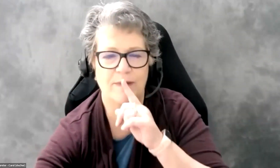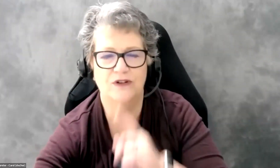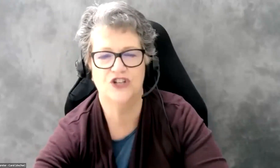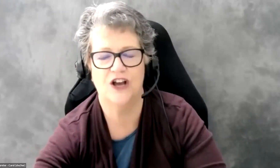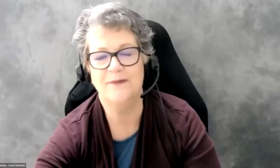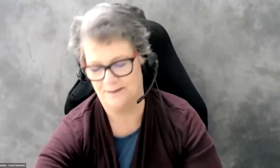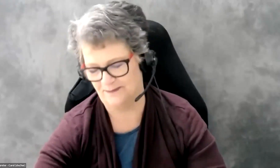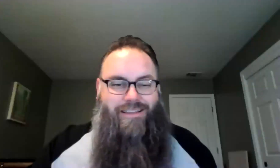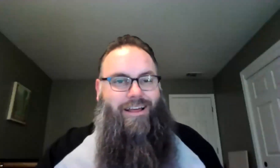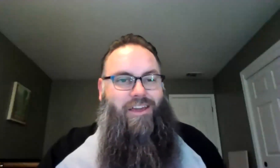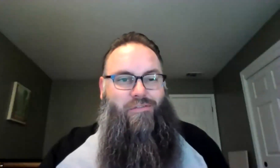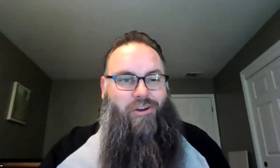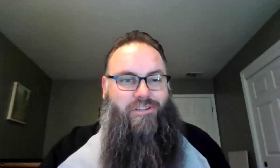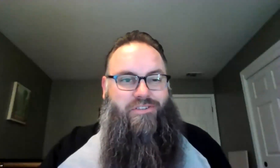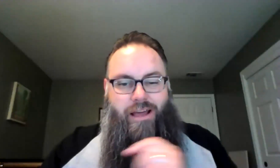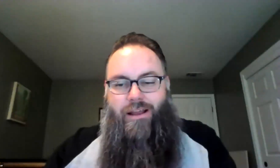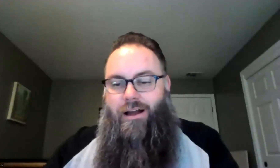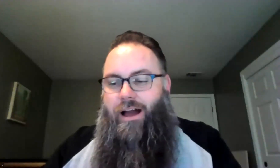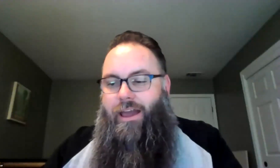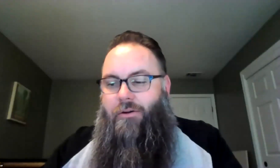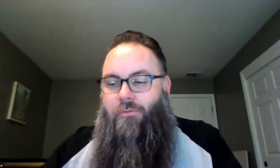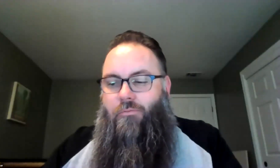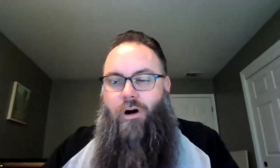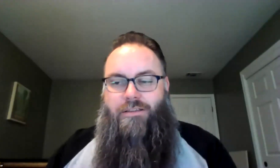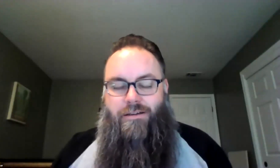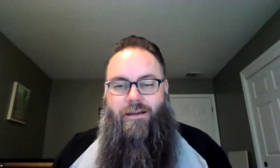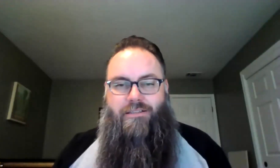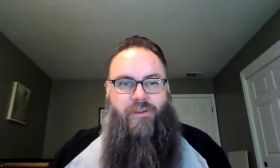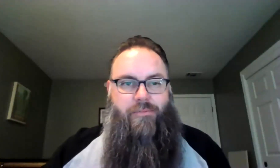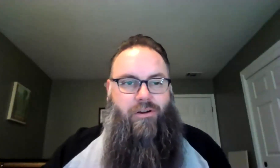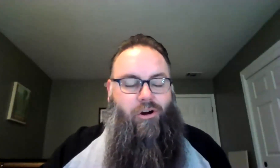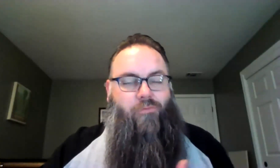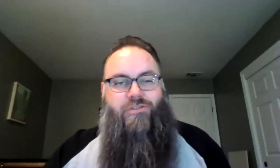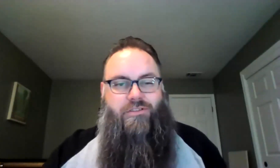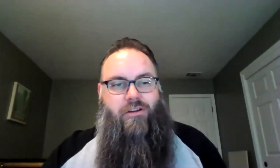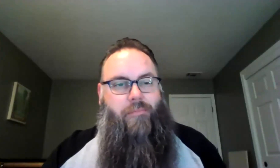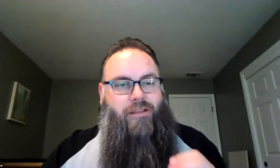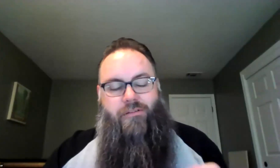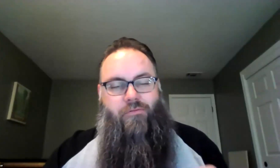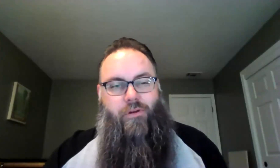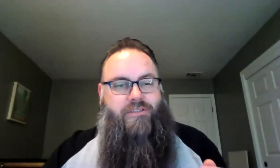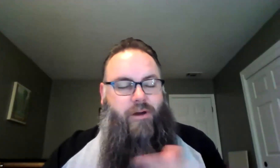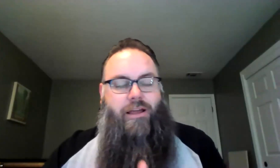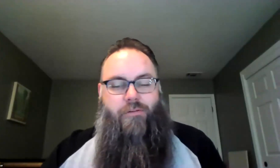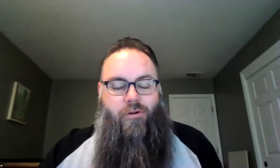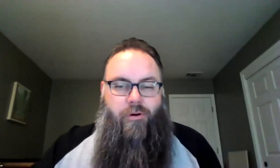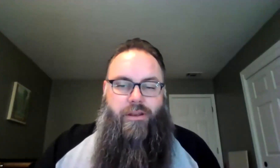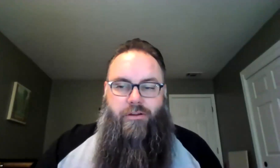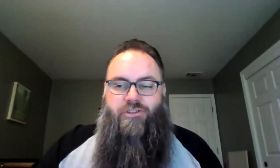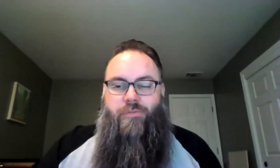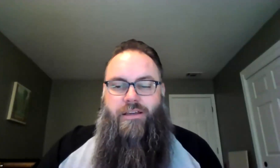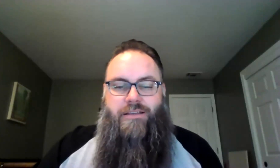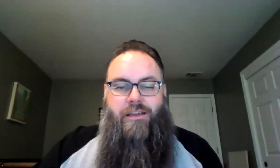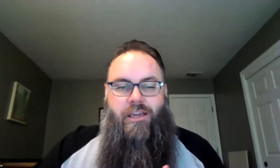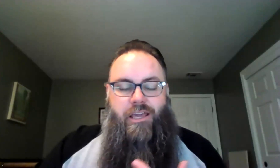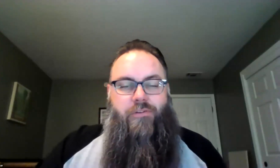You're on Thank mute, you. John. Oops, I see that. Thank you very much for that. I want to speak about our regional center. I'm going to leave Rima spotlighted for a moment